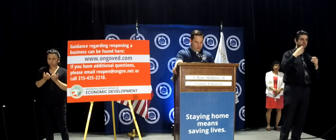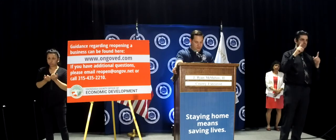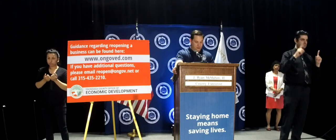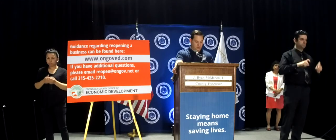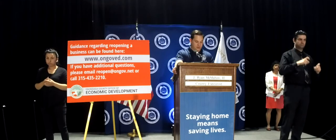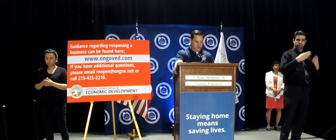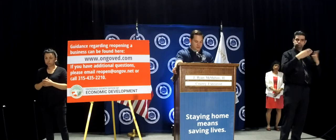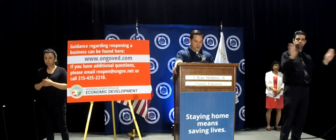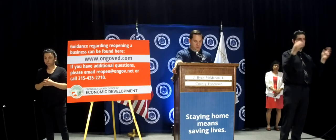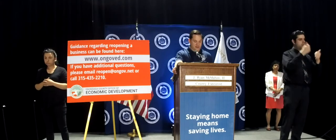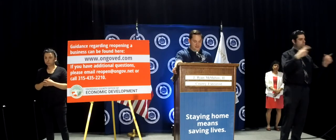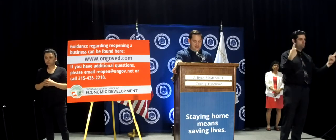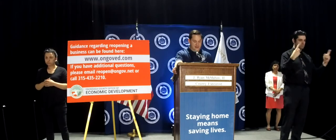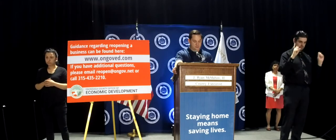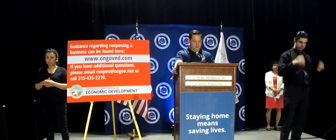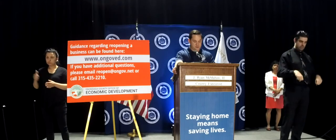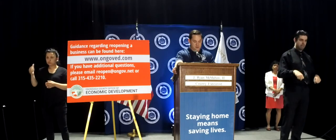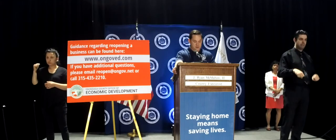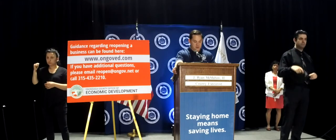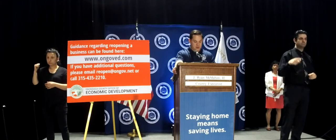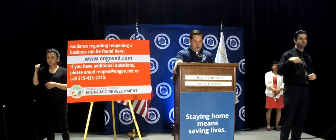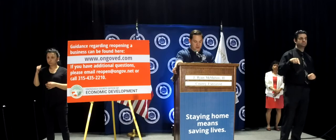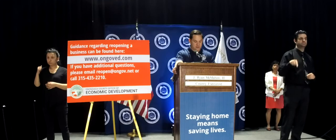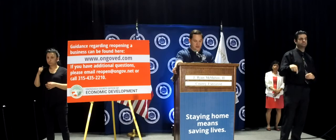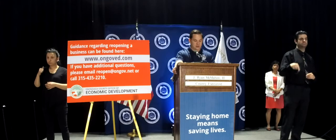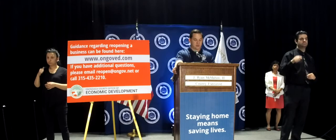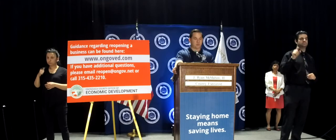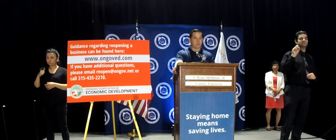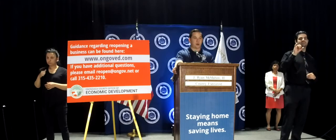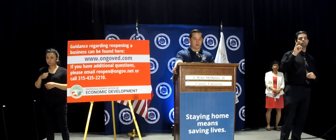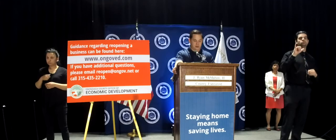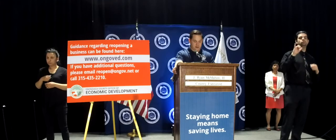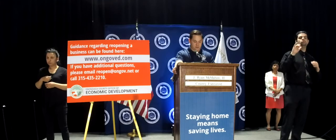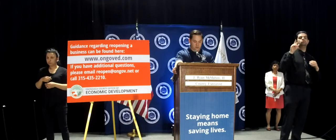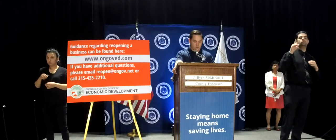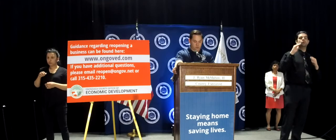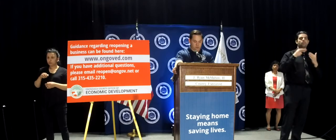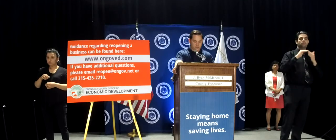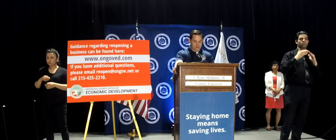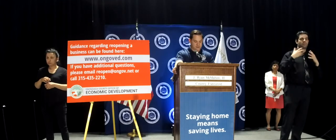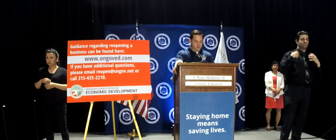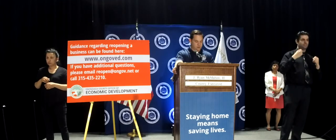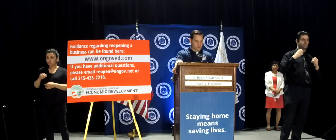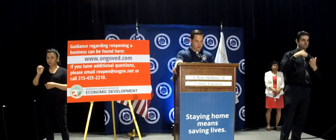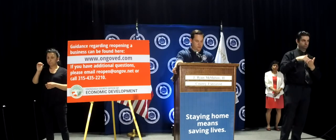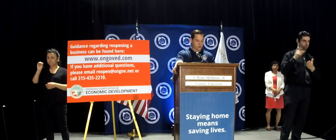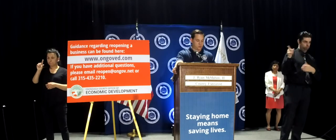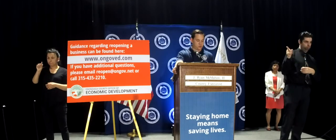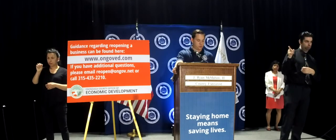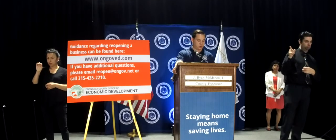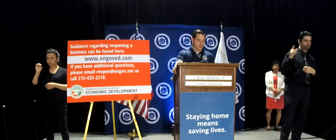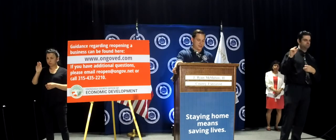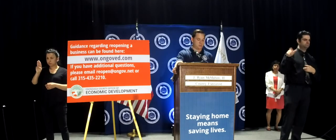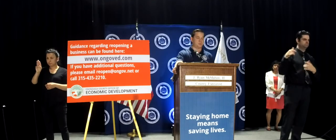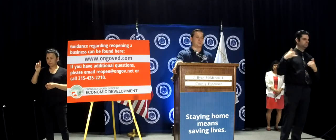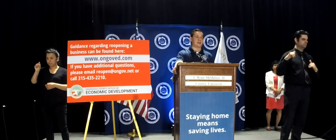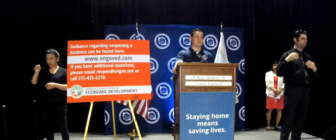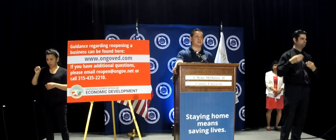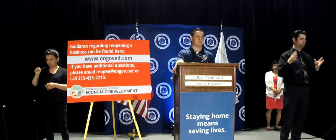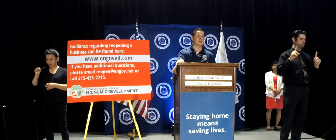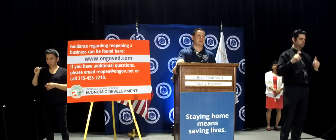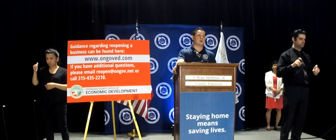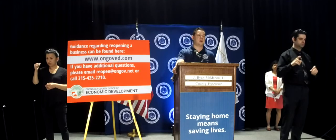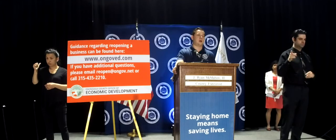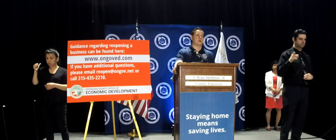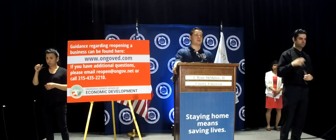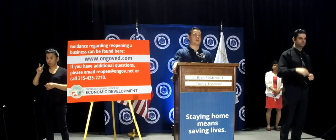We had a great turnout yesterday at the Pastimes Athletic Club parking lot. We had the mobile testing site over there. We had over 210 people